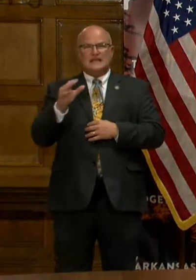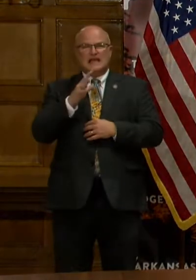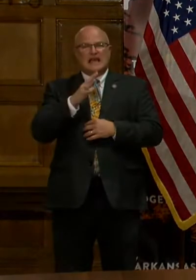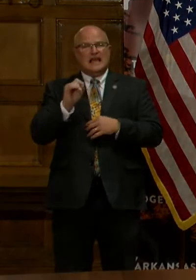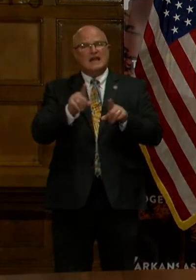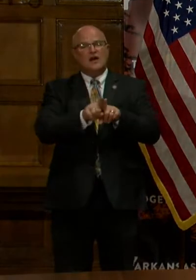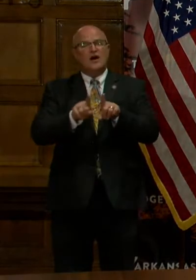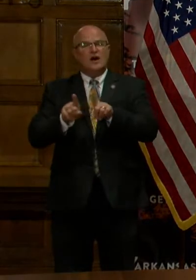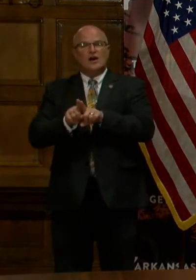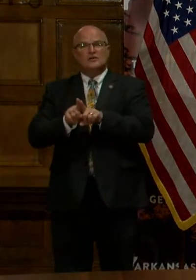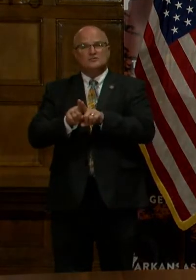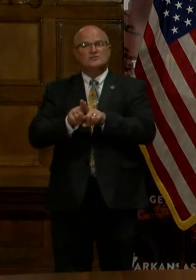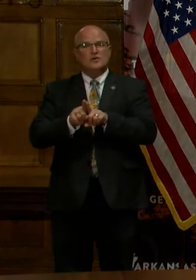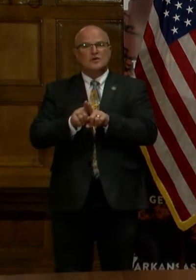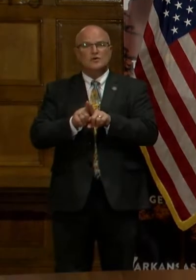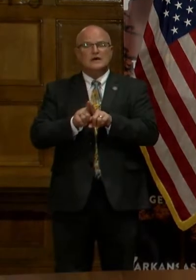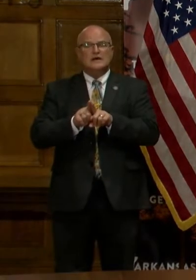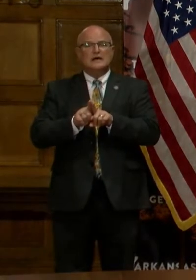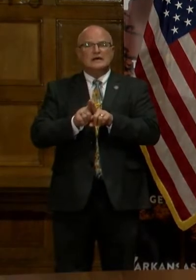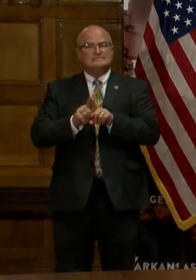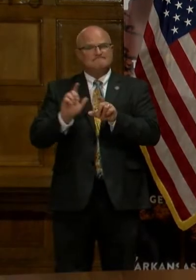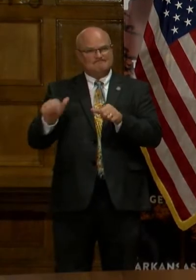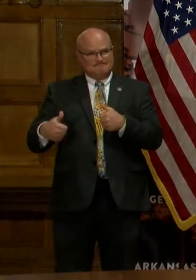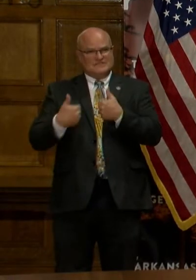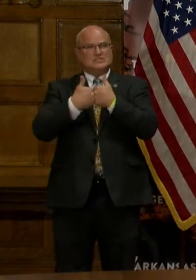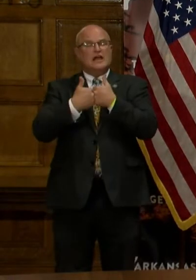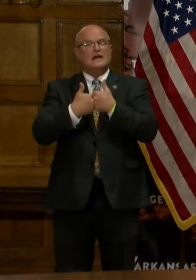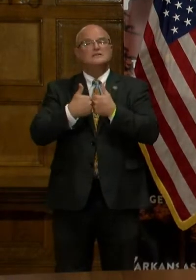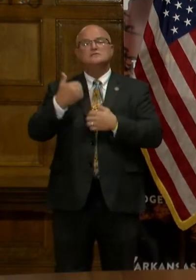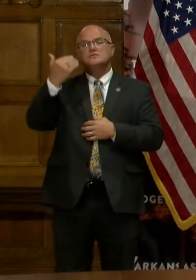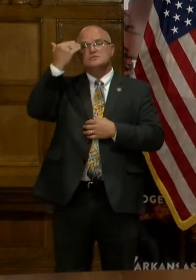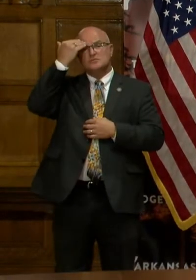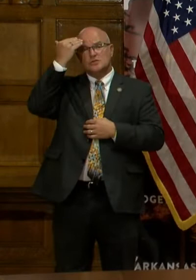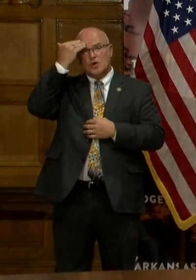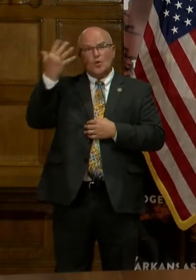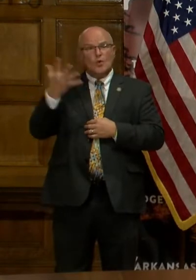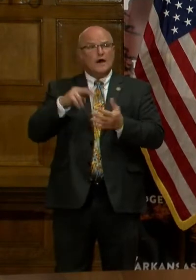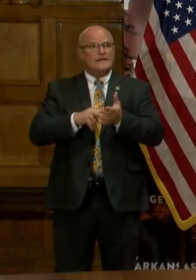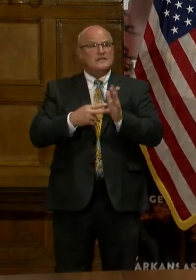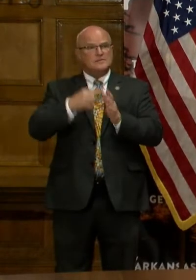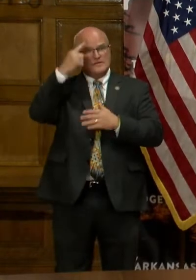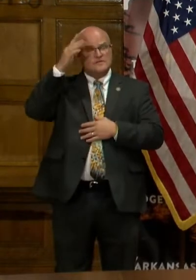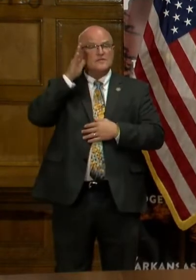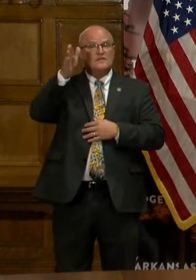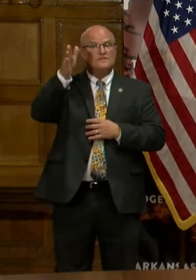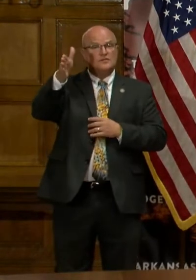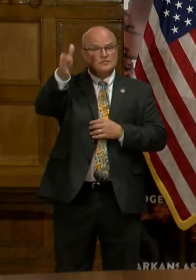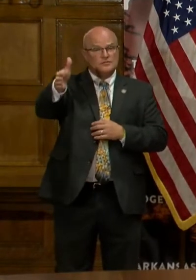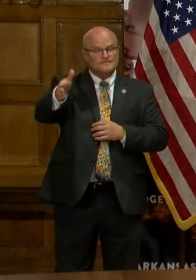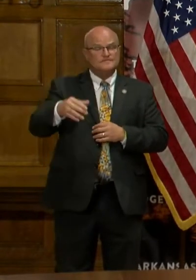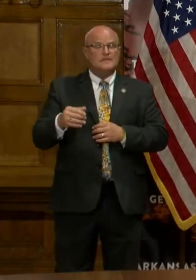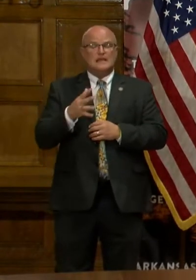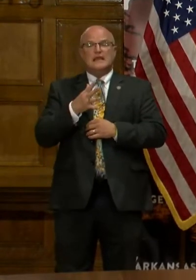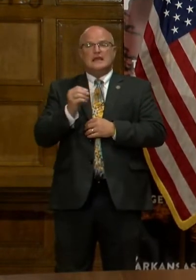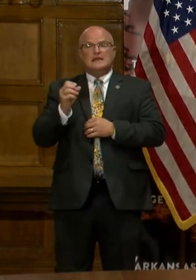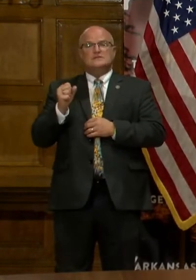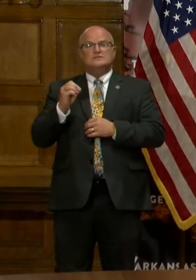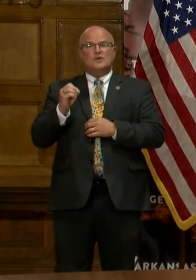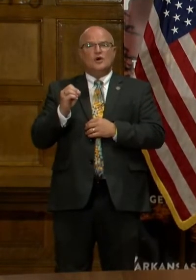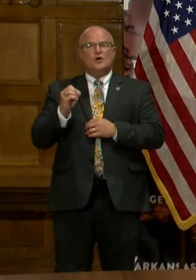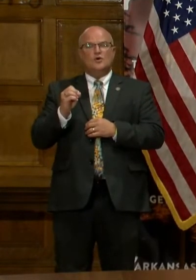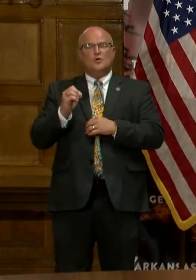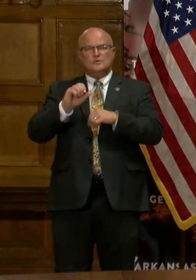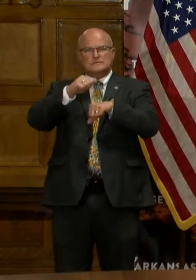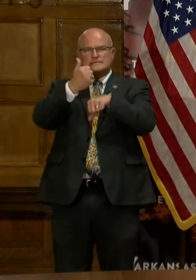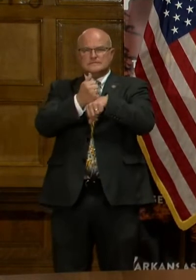and also it's challenging to know what this means for the future. And so just